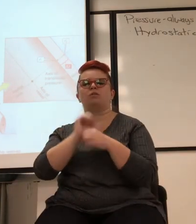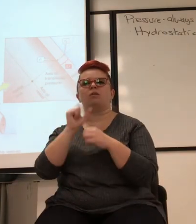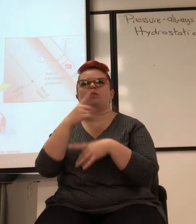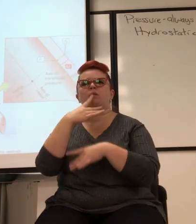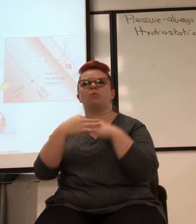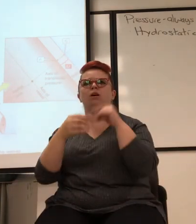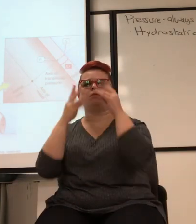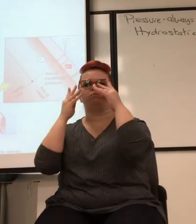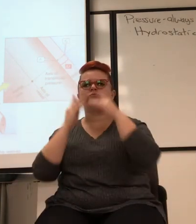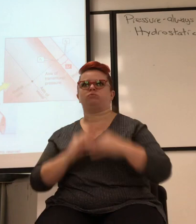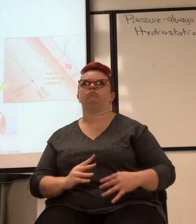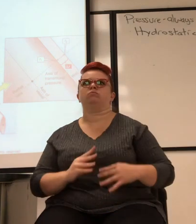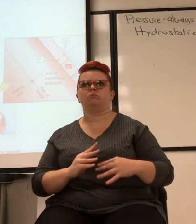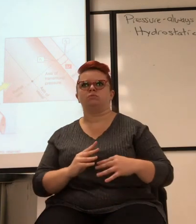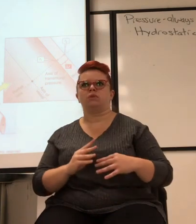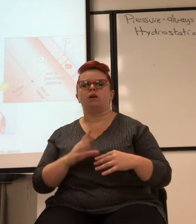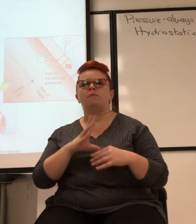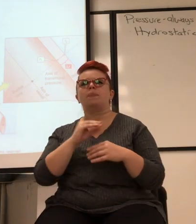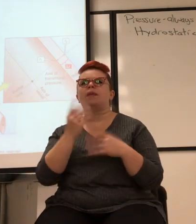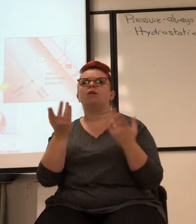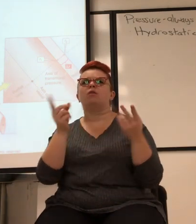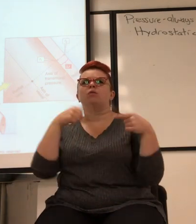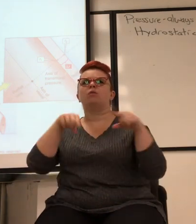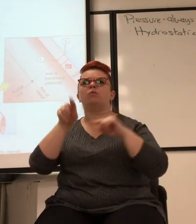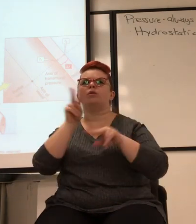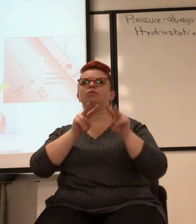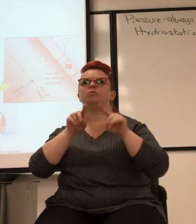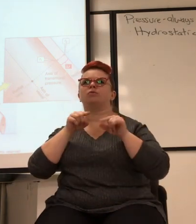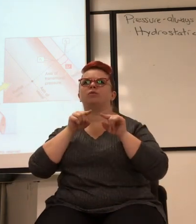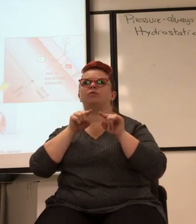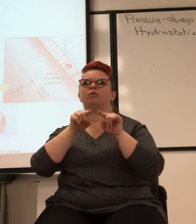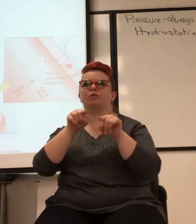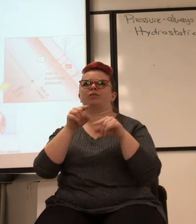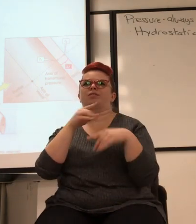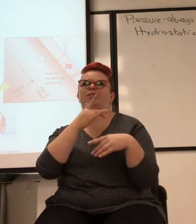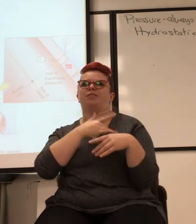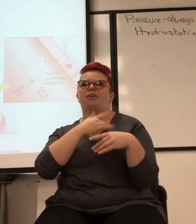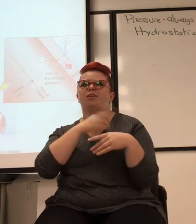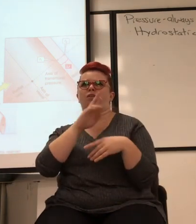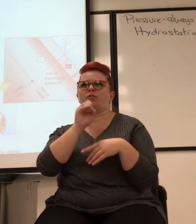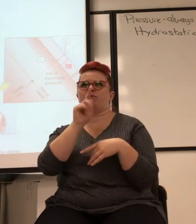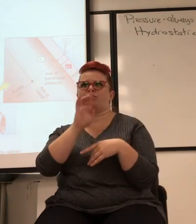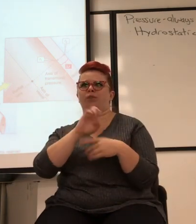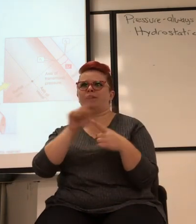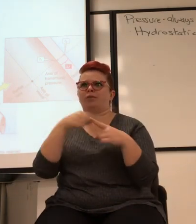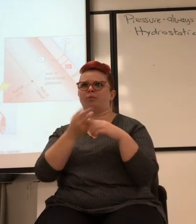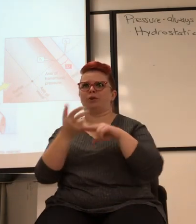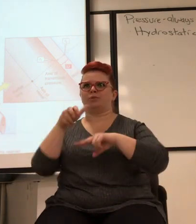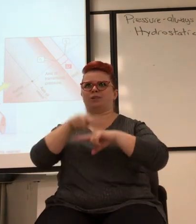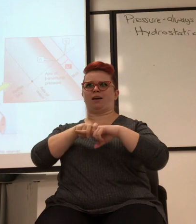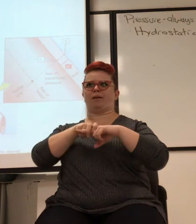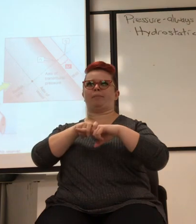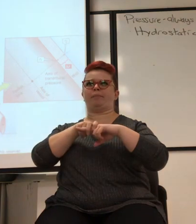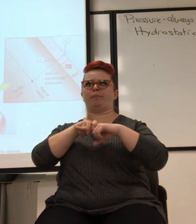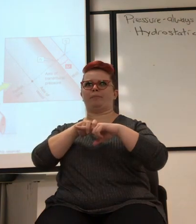area. And what did you observe in the heart rate after your subject sat up?